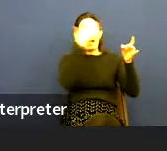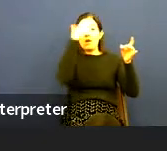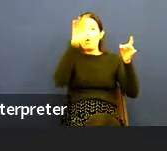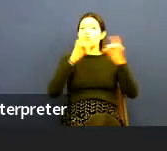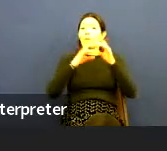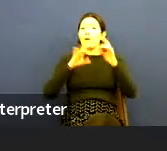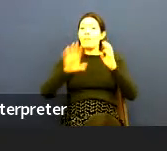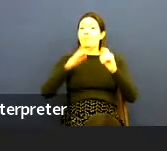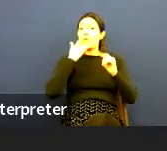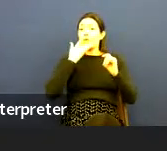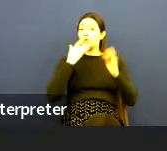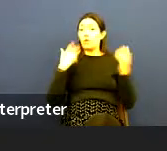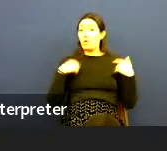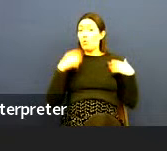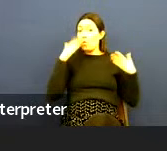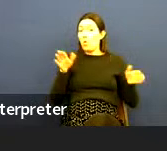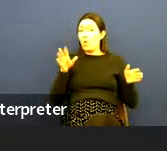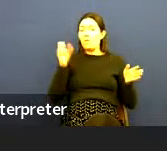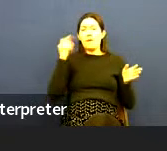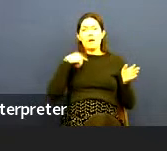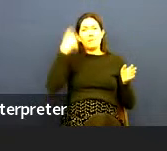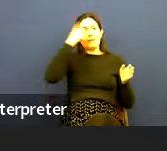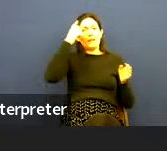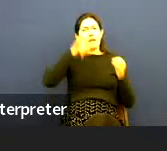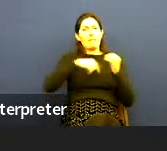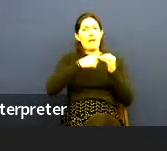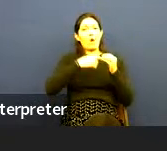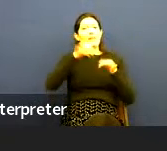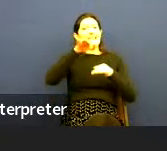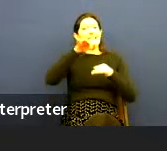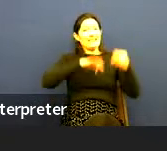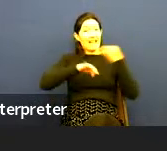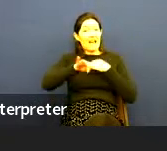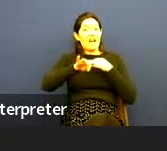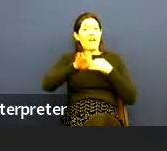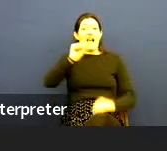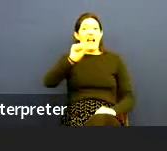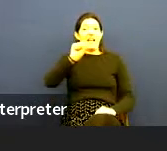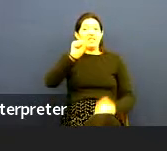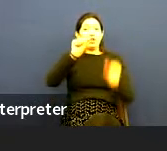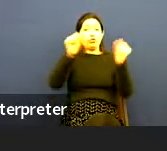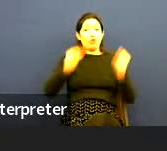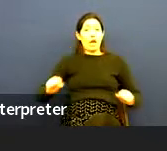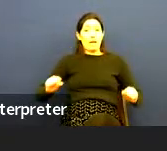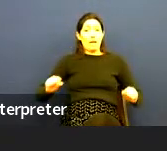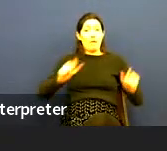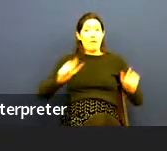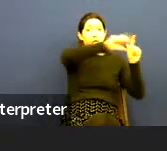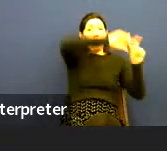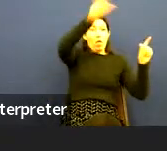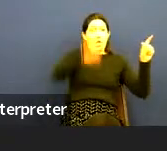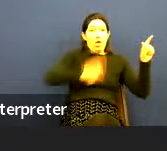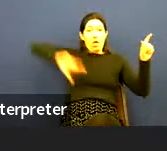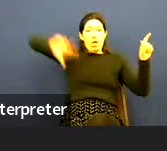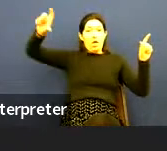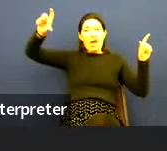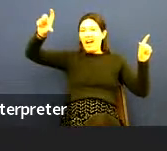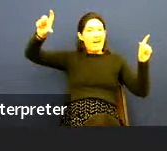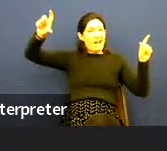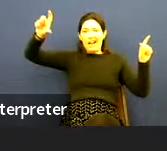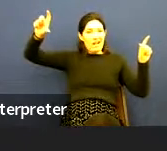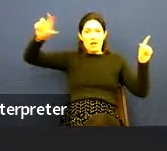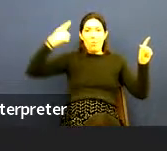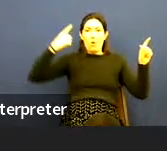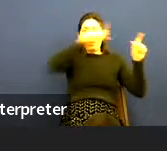that was the thought is, so instead of an S shape, I've just got the Yep. single curve. Yeah, I see that